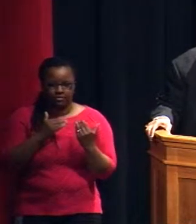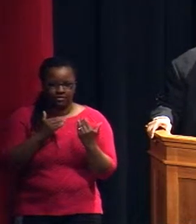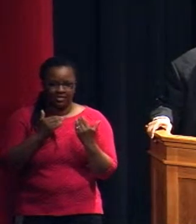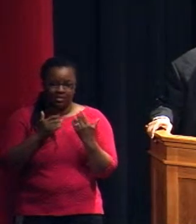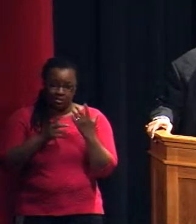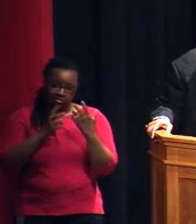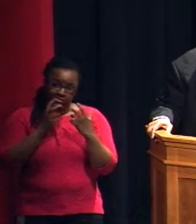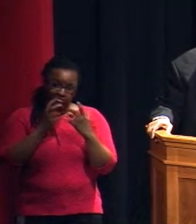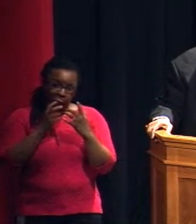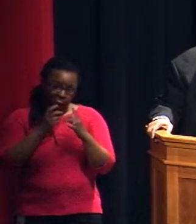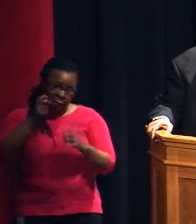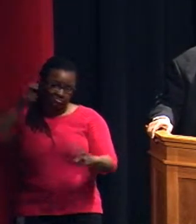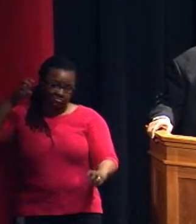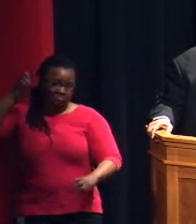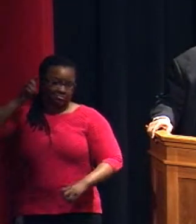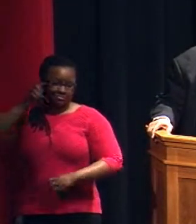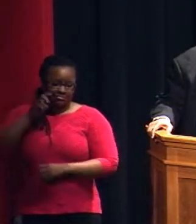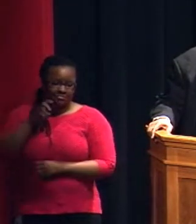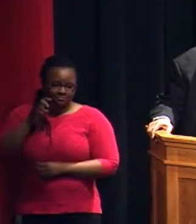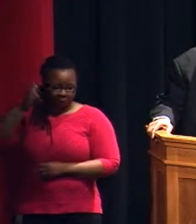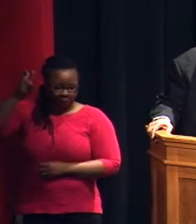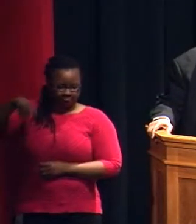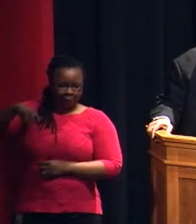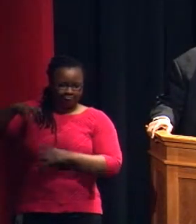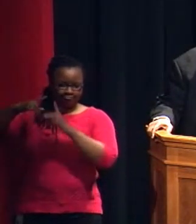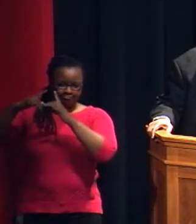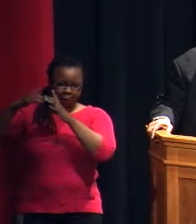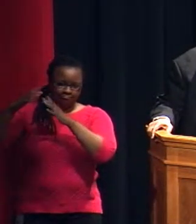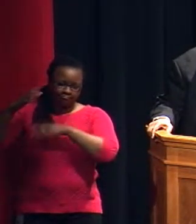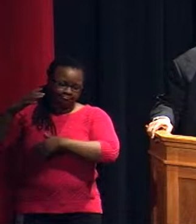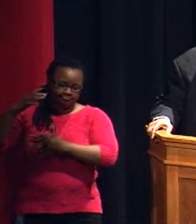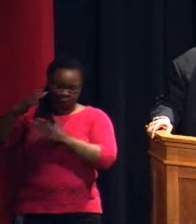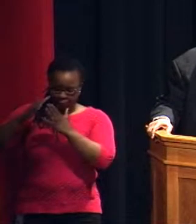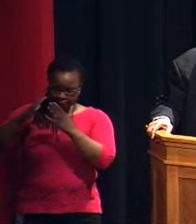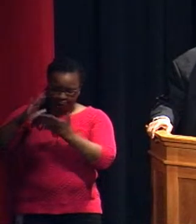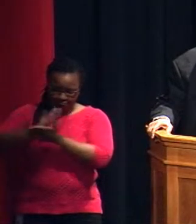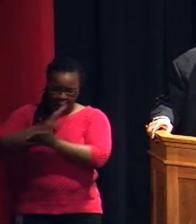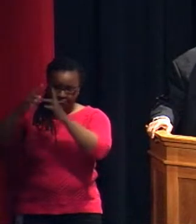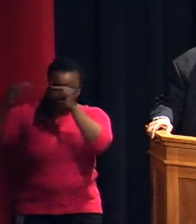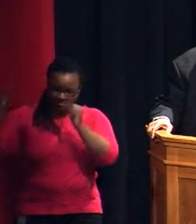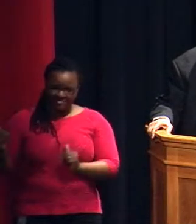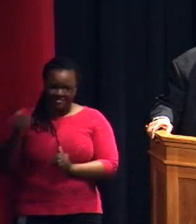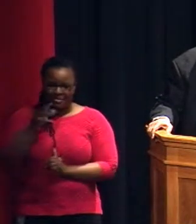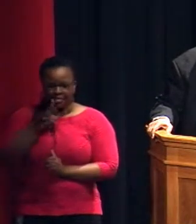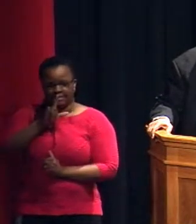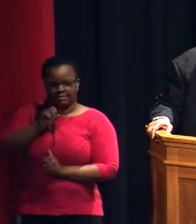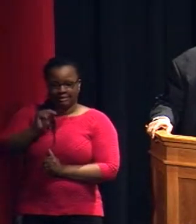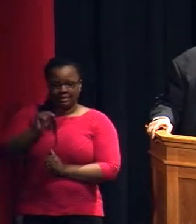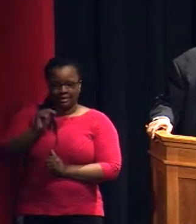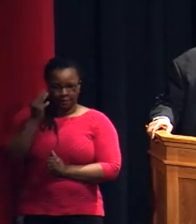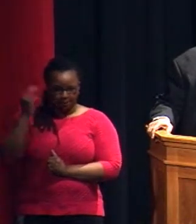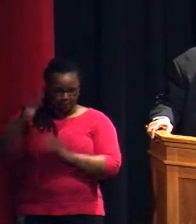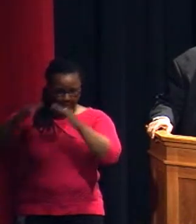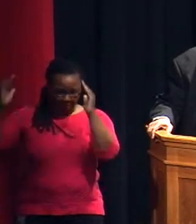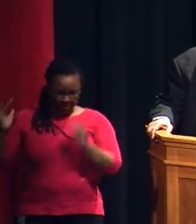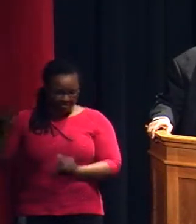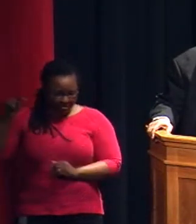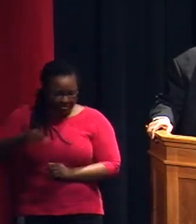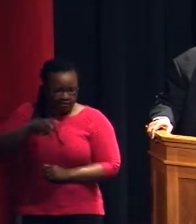1963. That at age 15, he was a participant in an oratorical contest in Dublin,